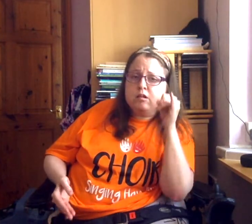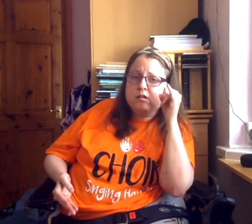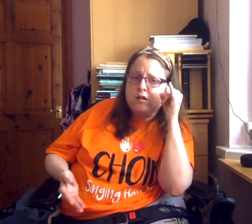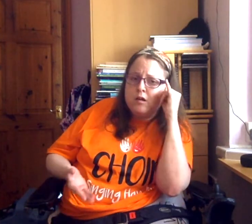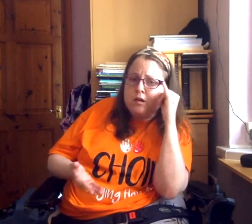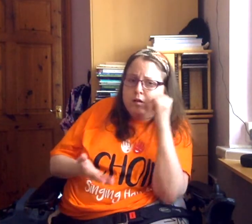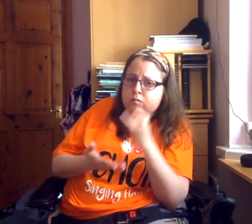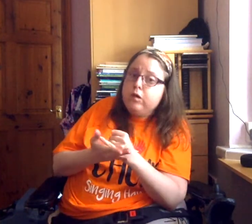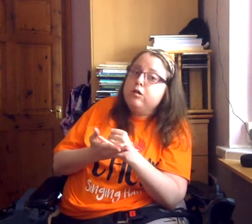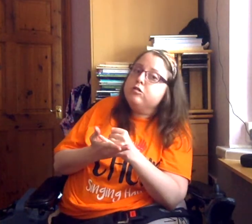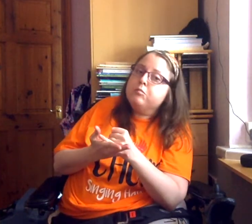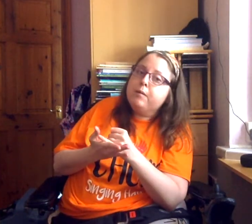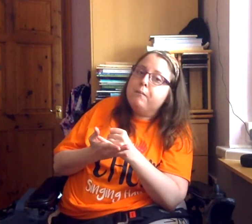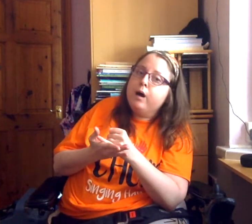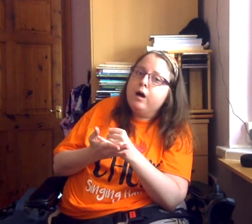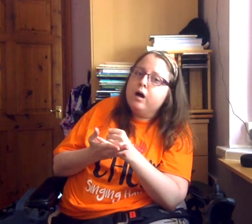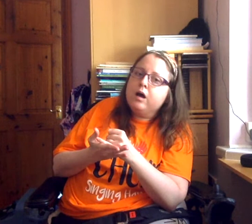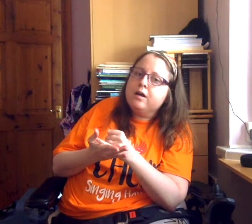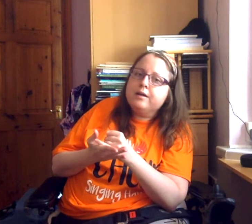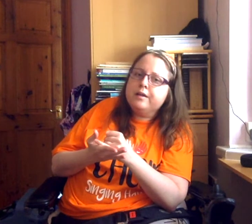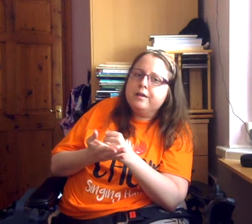They can say I've lost my mind.